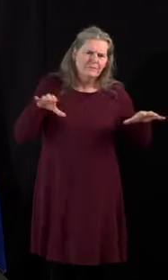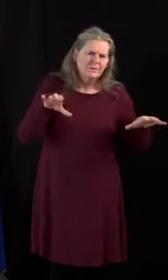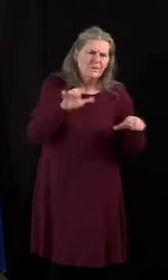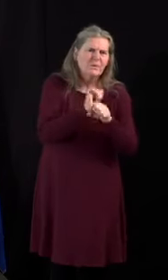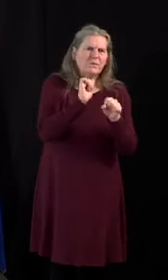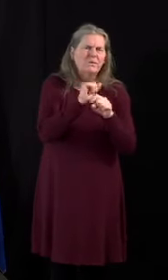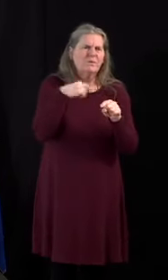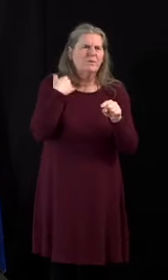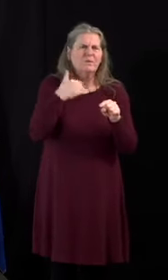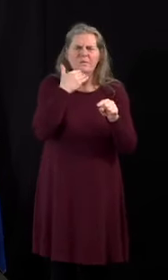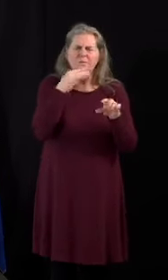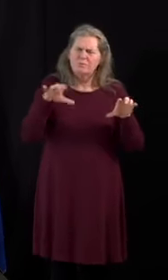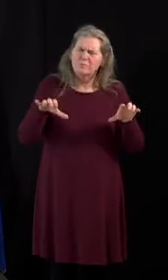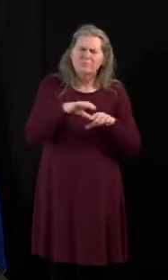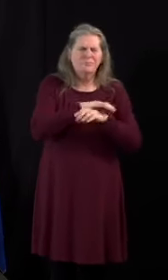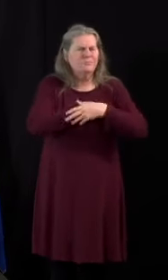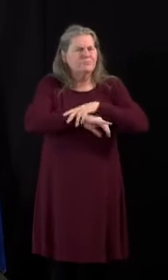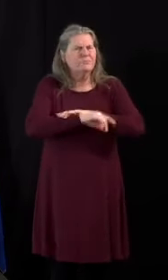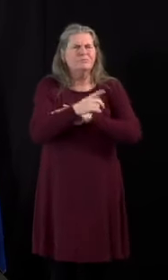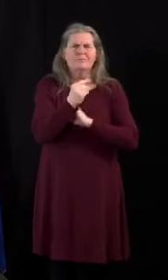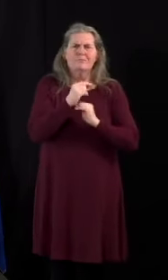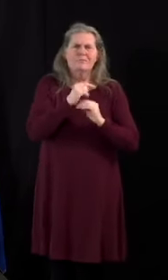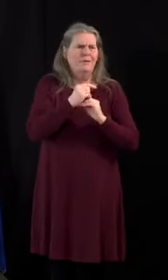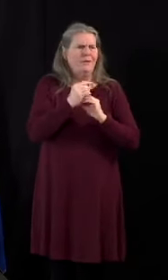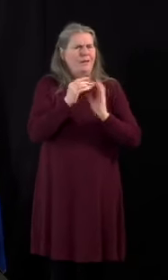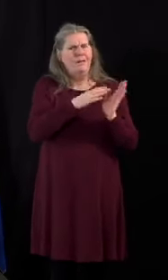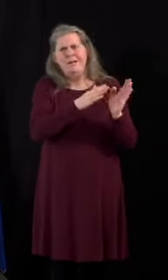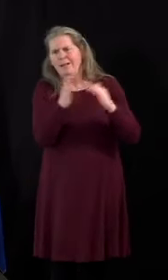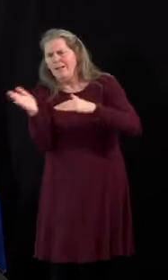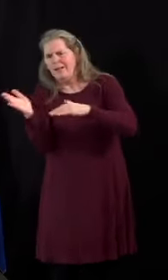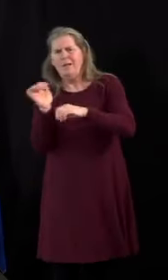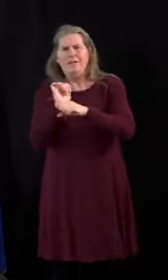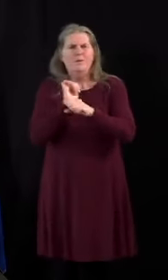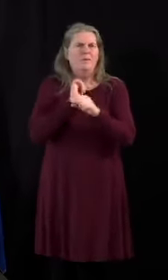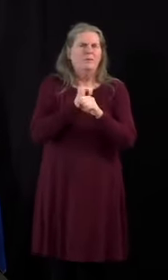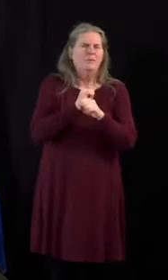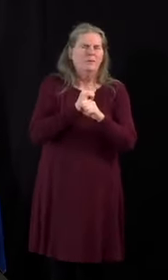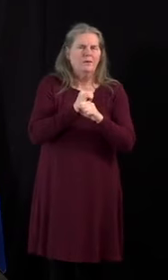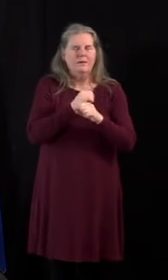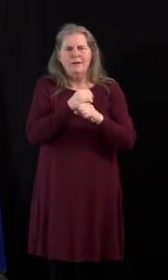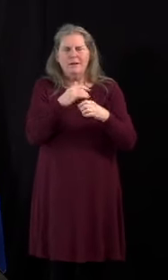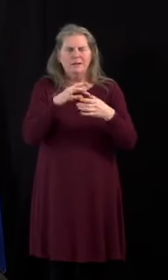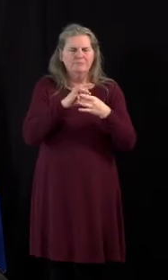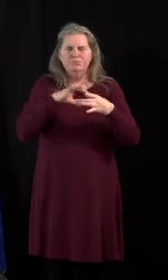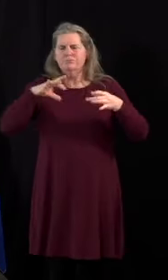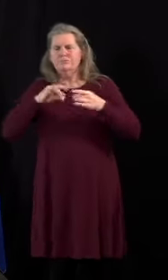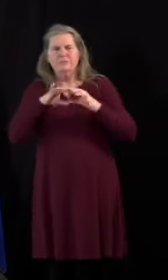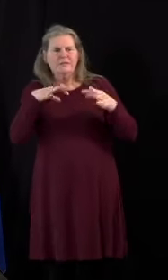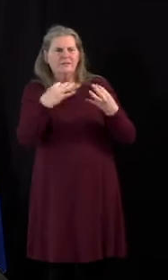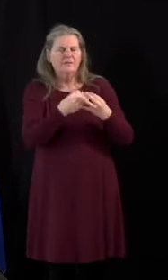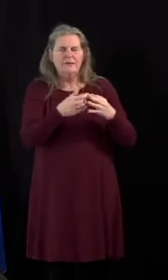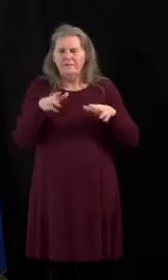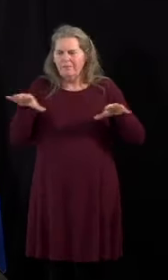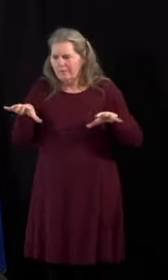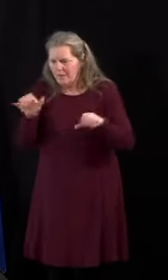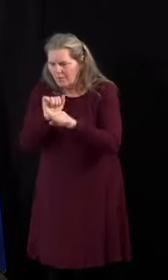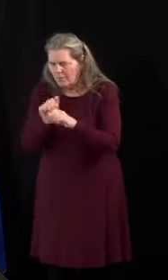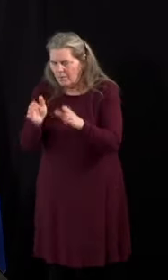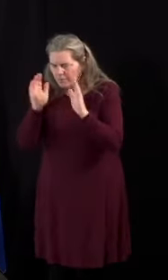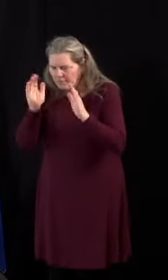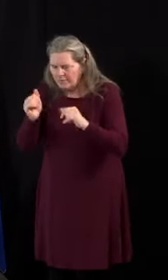of effort, a lot of late nights, a lot of time away, sacrificing from